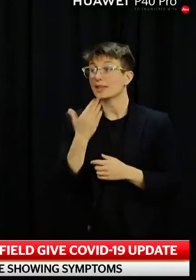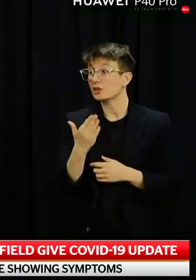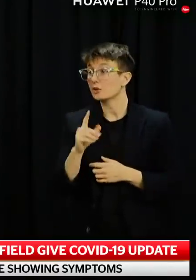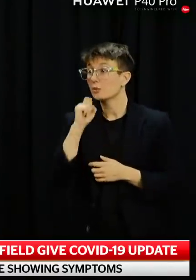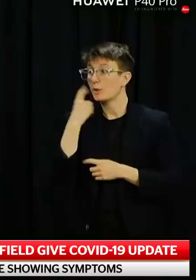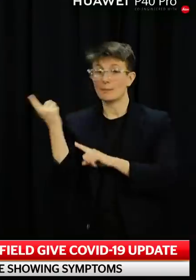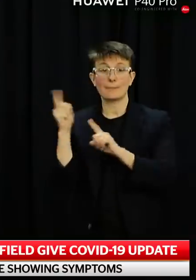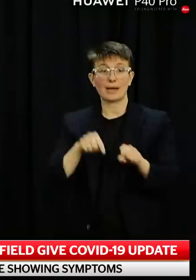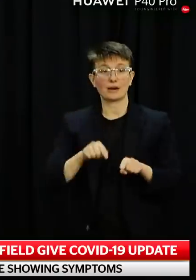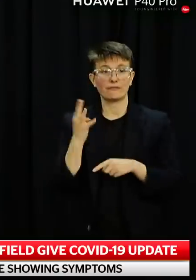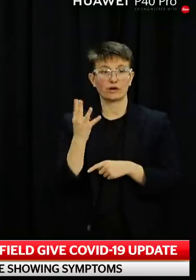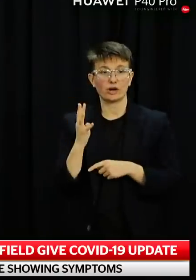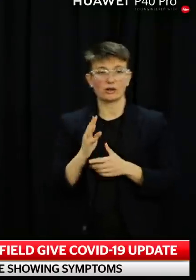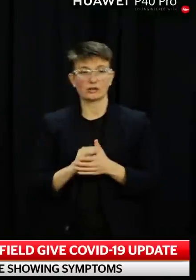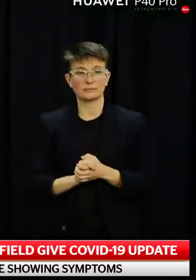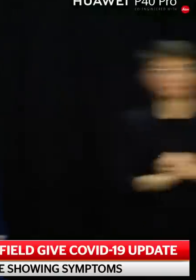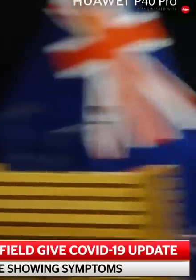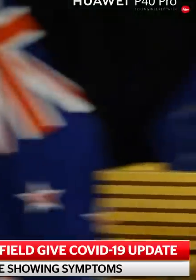o'clock.